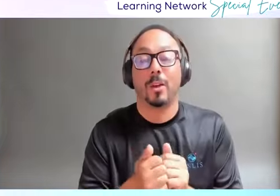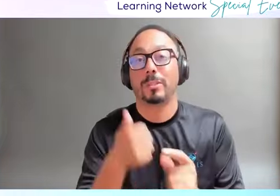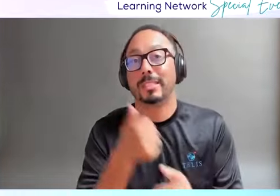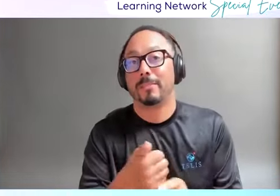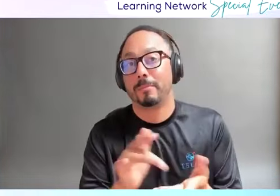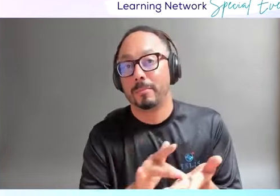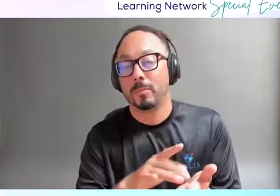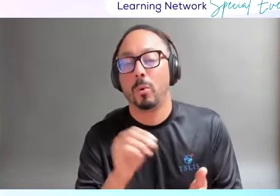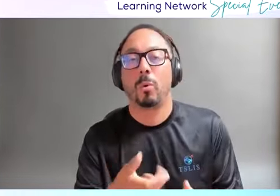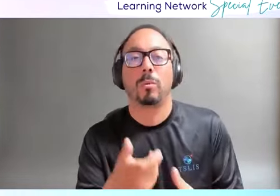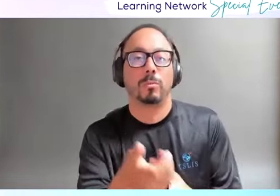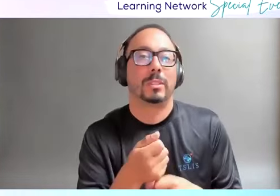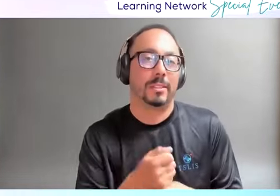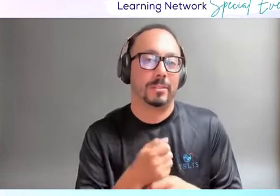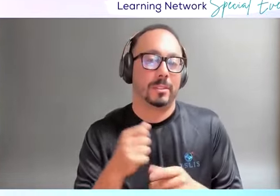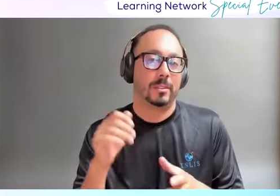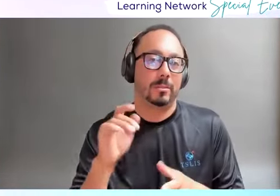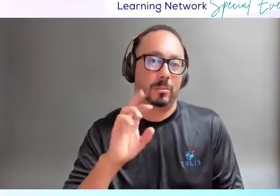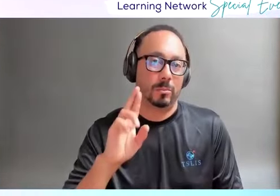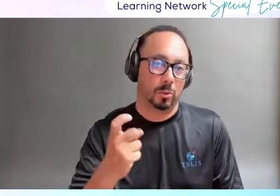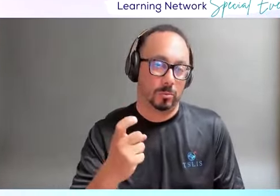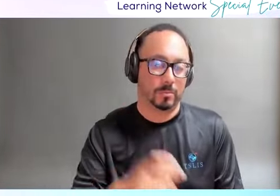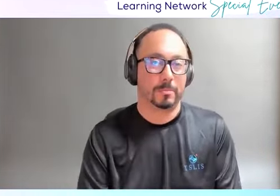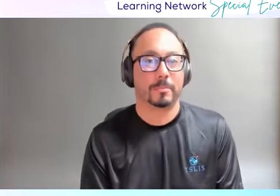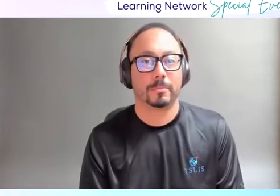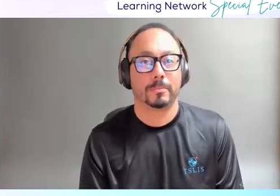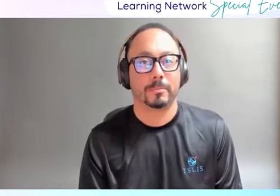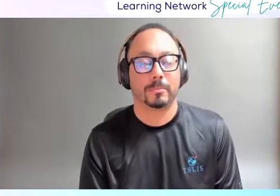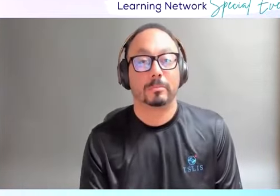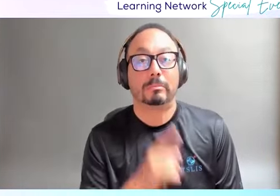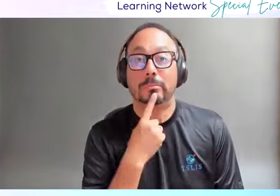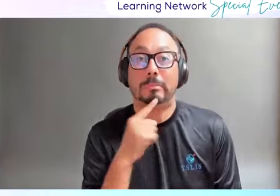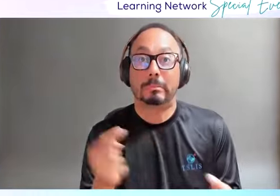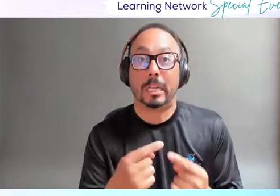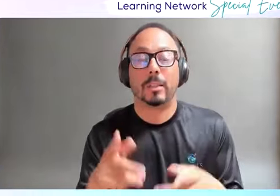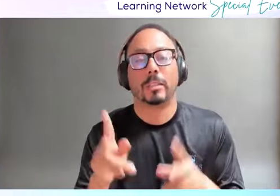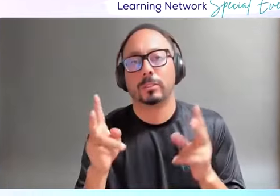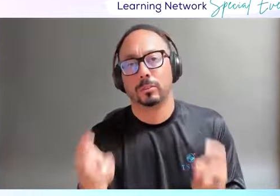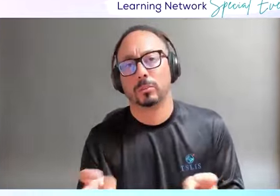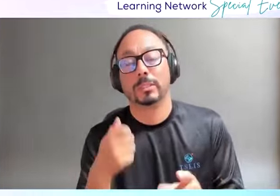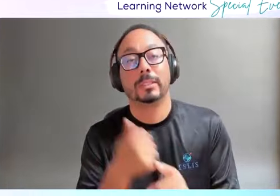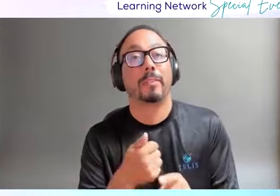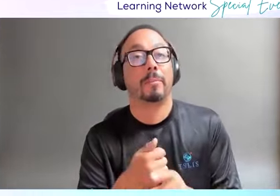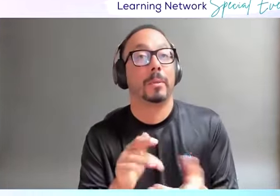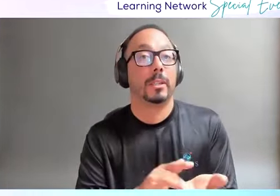prescription. So chronic pain is an ongoing issue. Self-medication is sometimes to replace those issues,